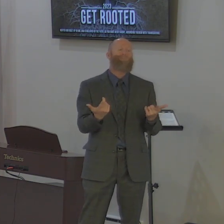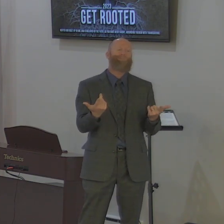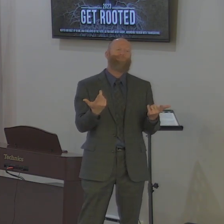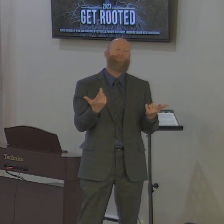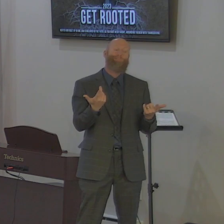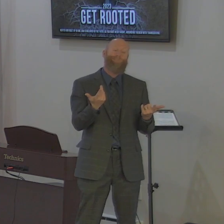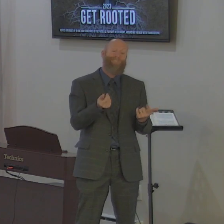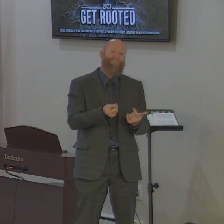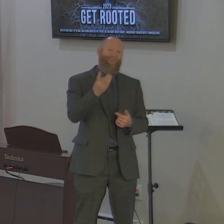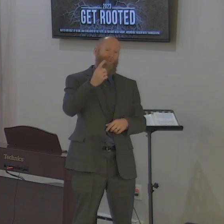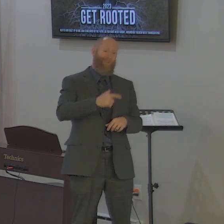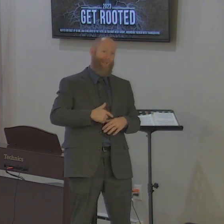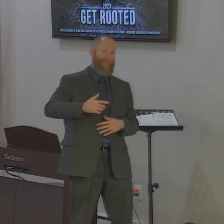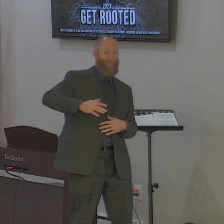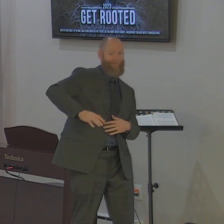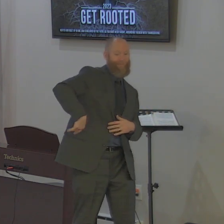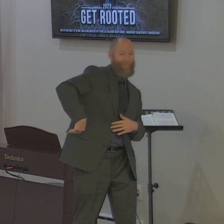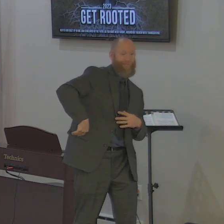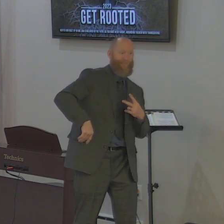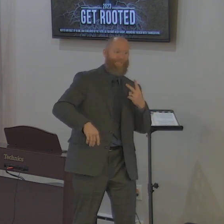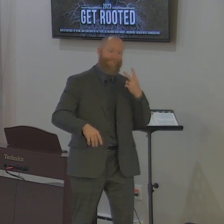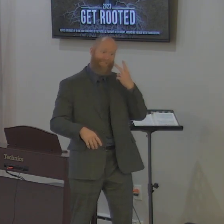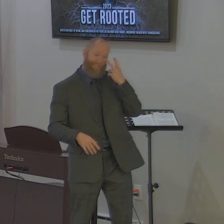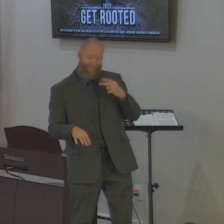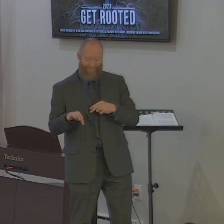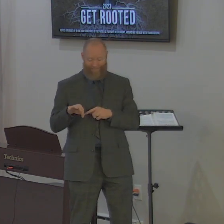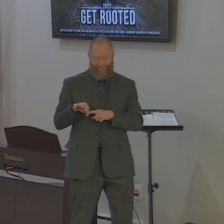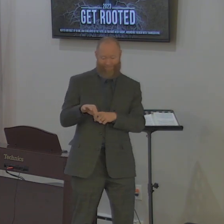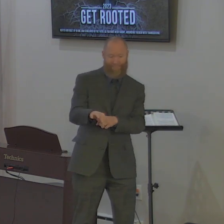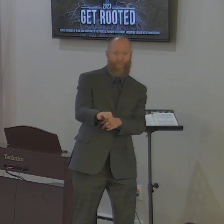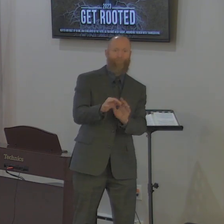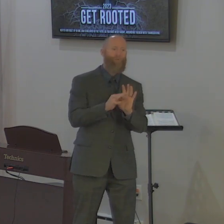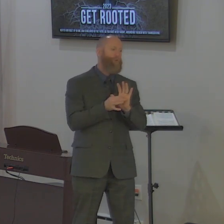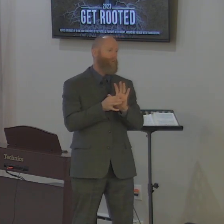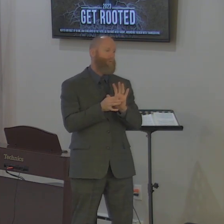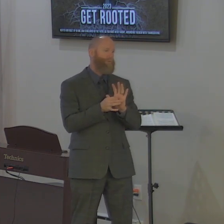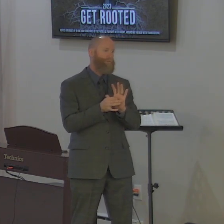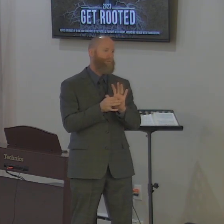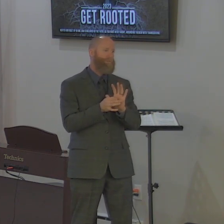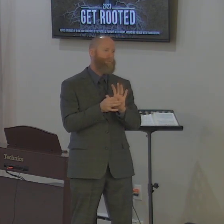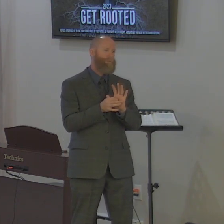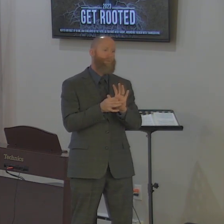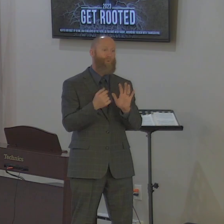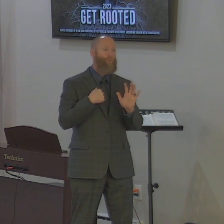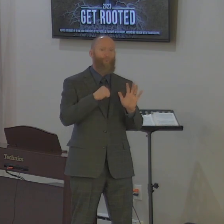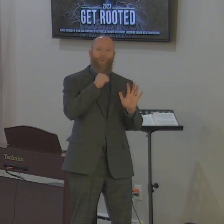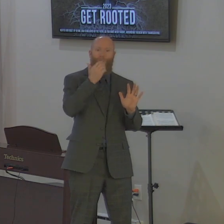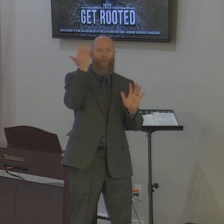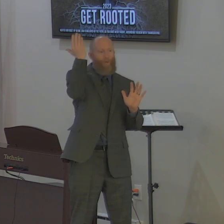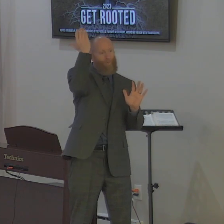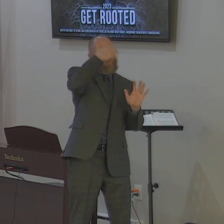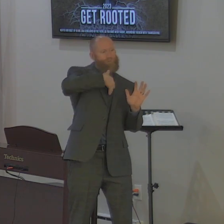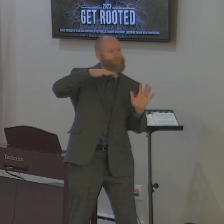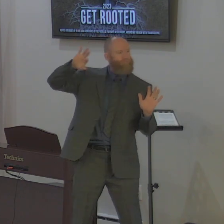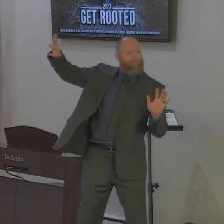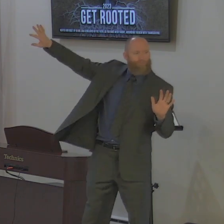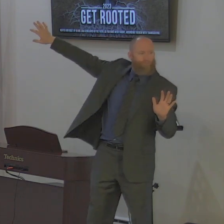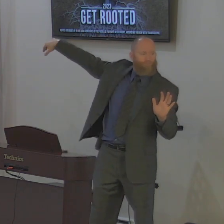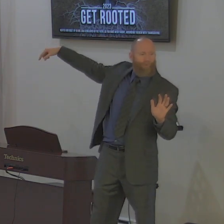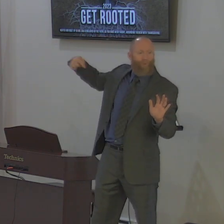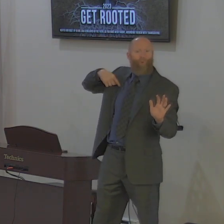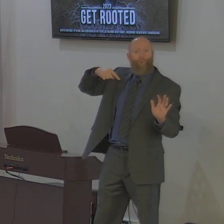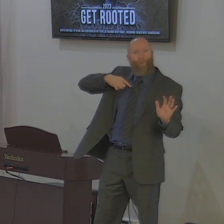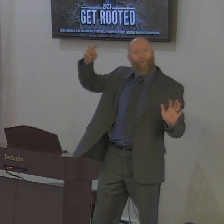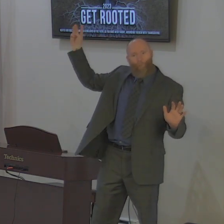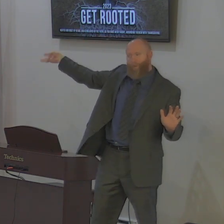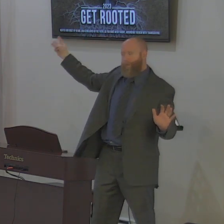see all the seeds that we've planted along the way. We don't often get to see all the lives that we've touched, all